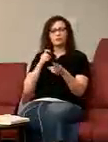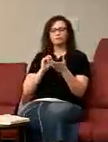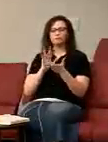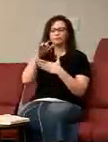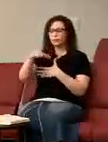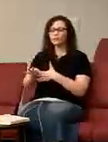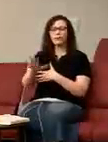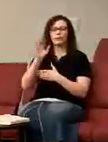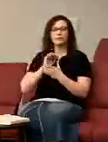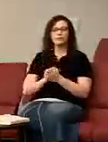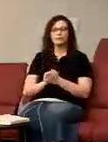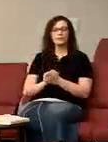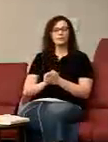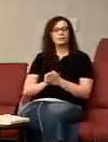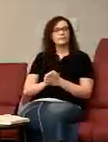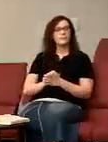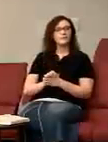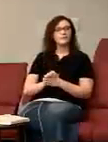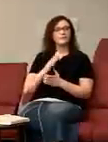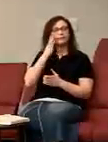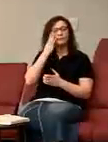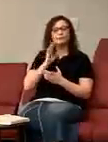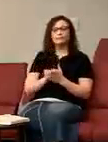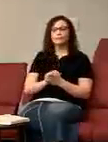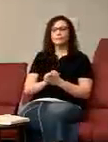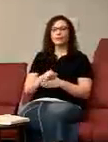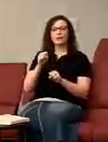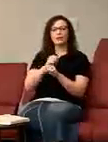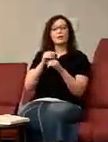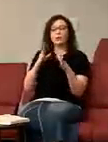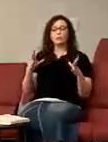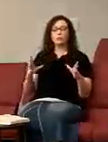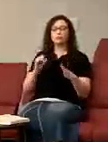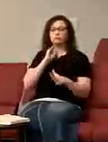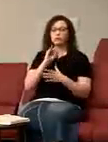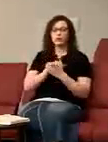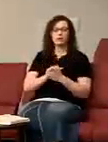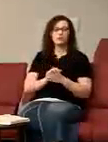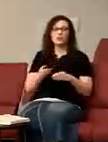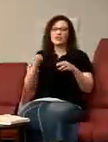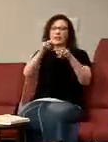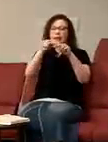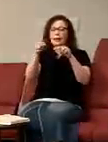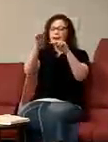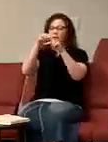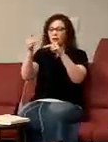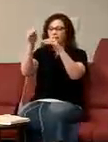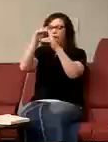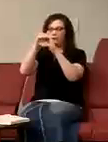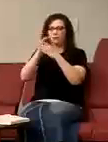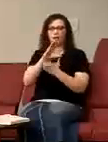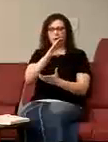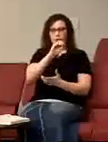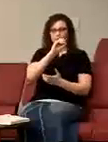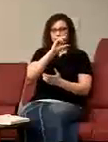right? It means flood sediment. That's what all that rock is. And so you get these layers of coal and layer and